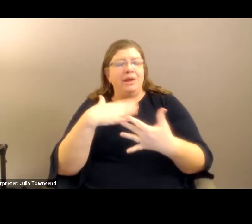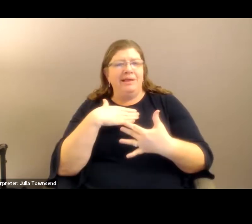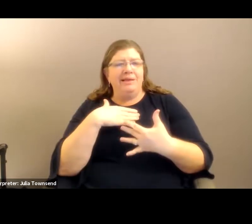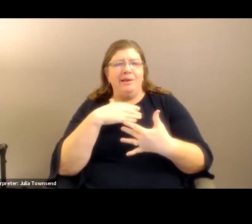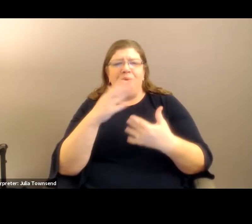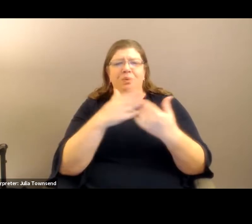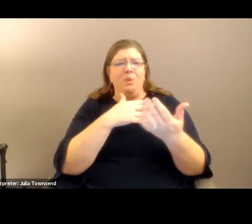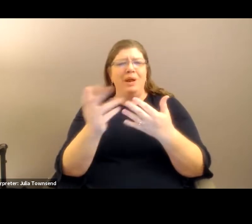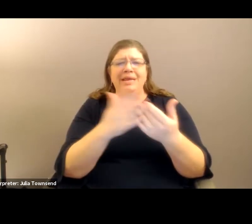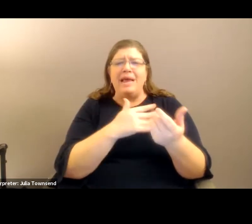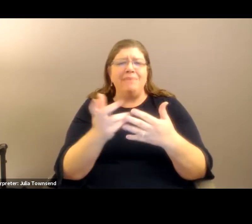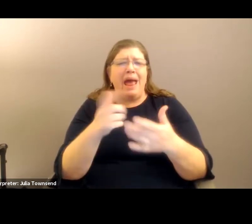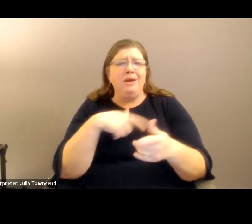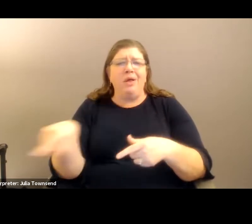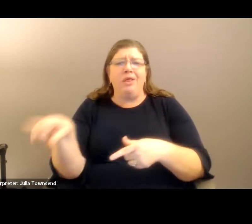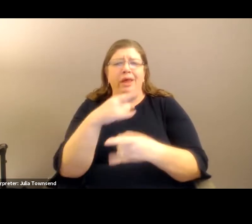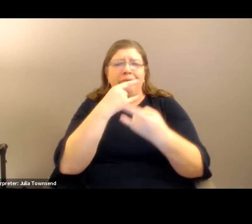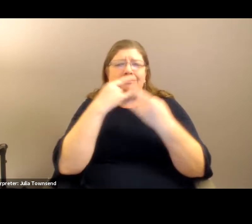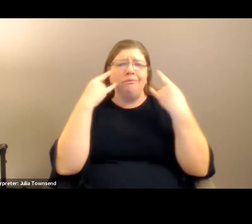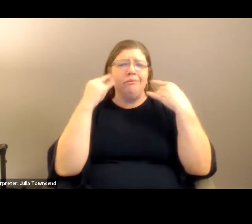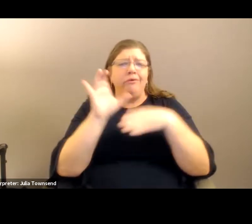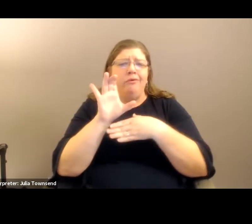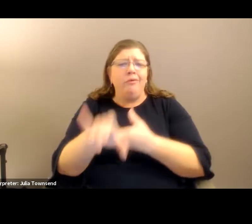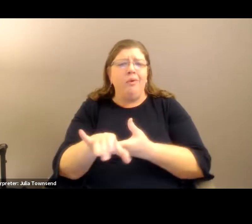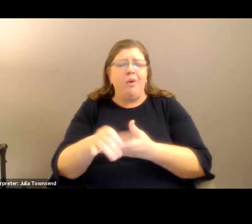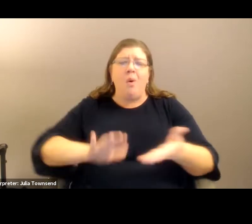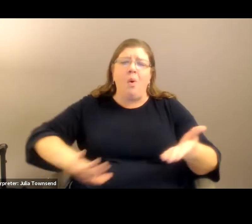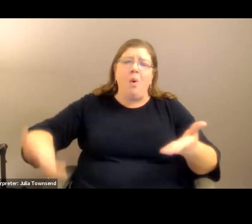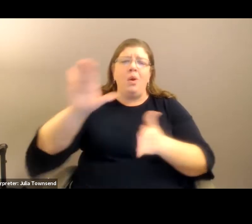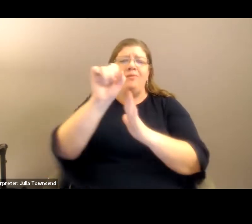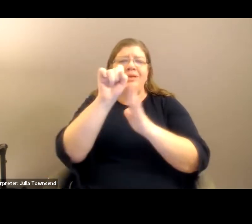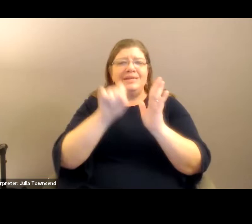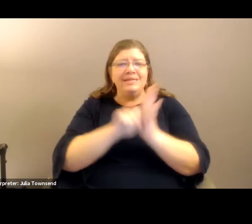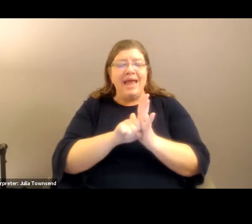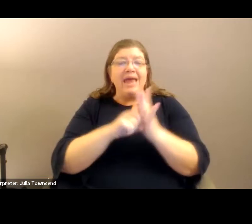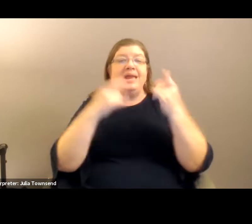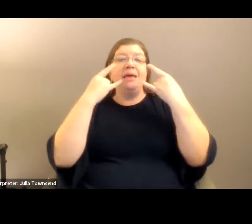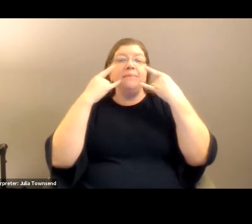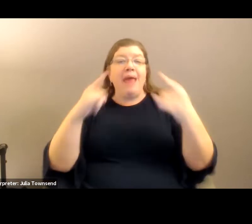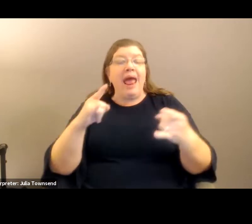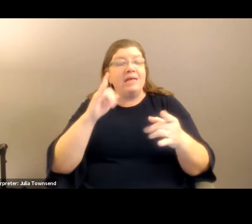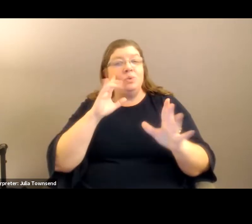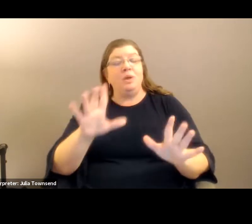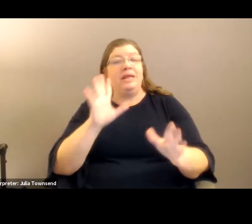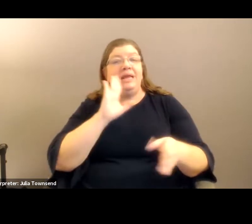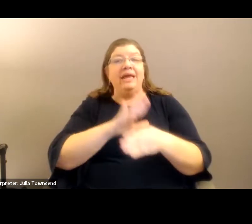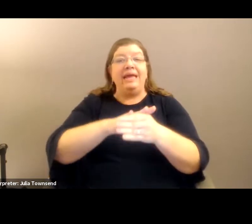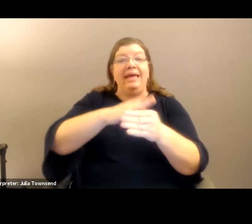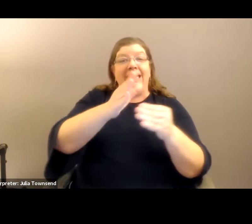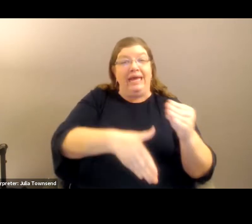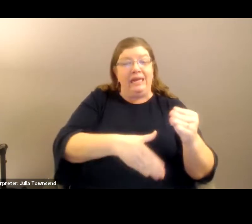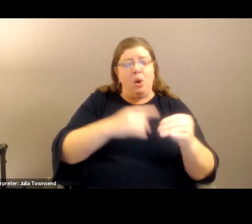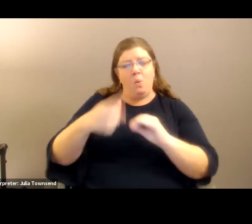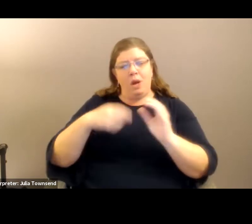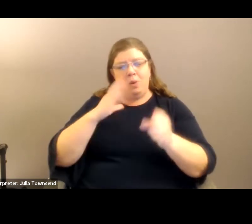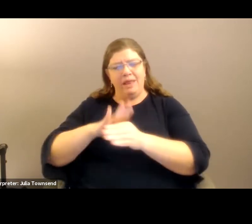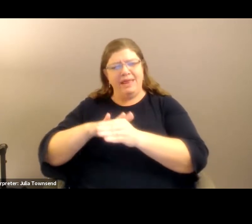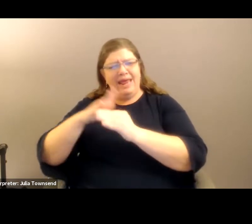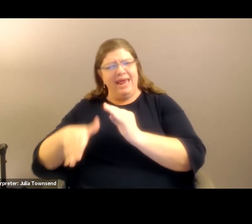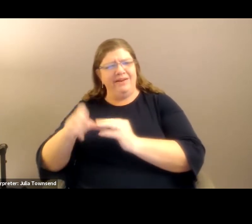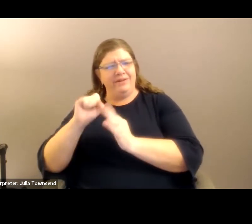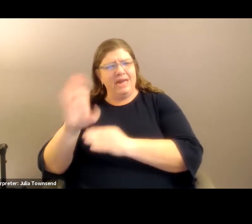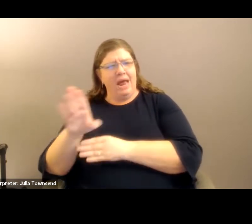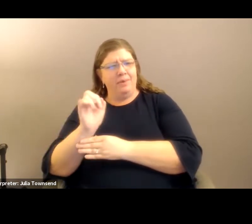because they're wearing masks. All over the state, the mask mandates are being lifted. when are they going to be lifted for Santa Barbara Unified? It's